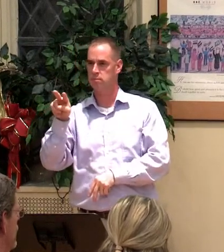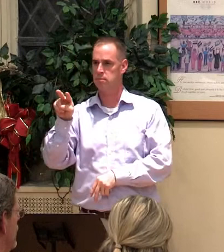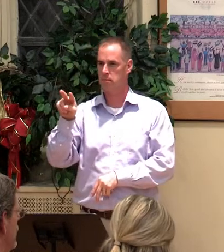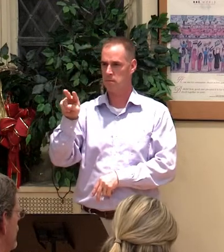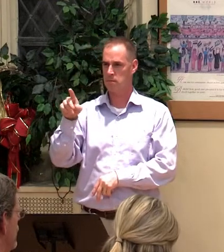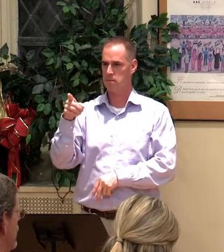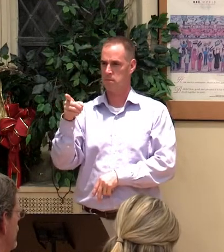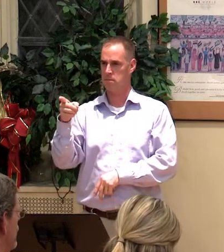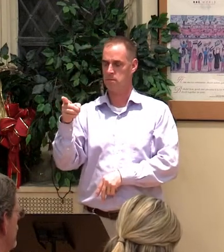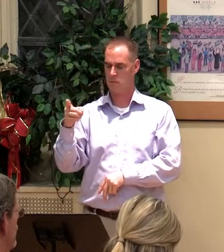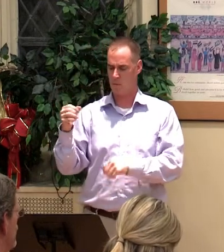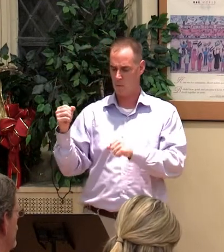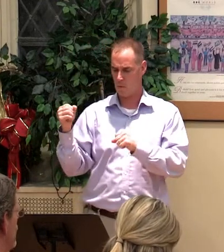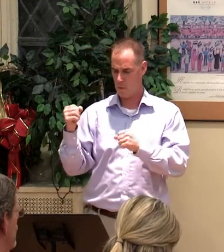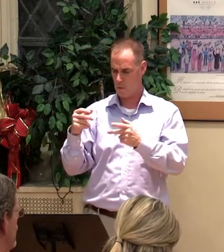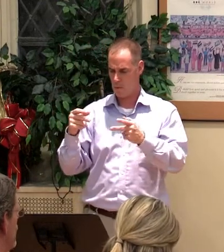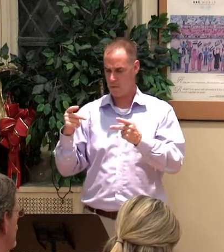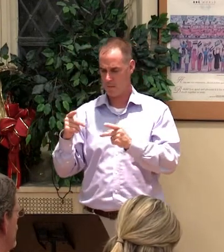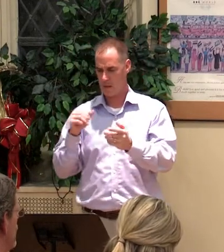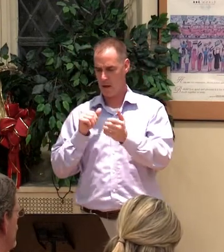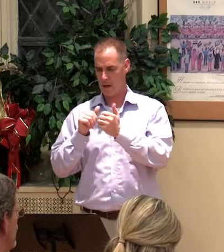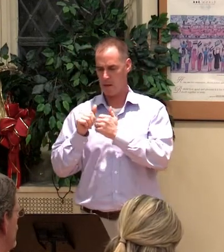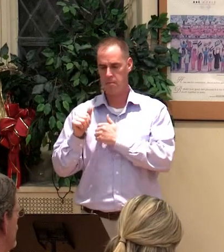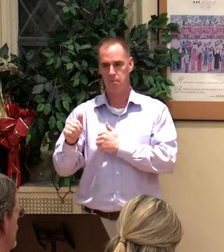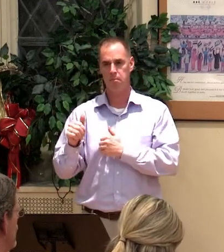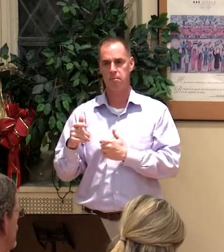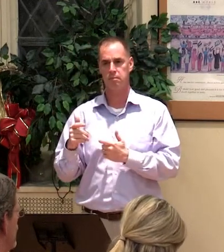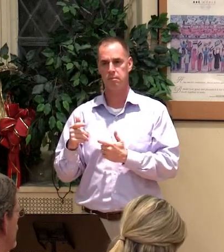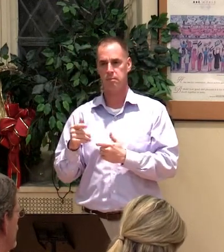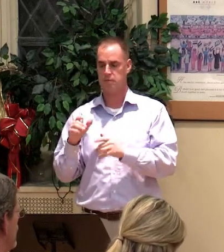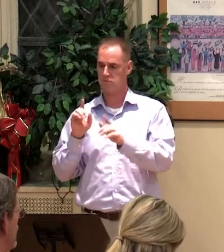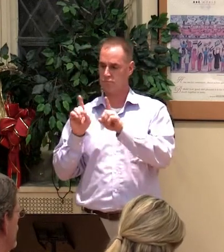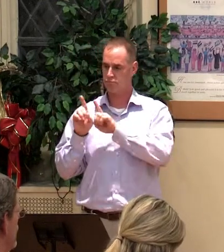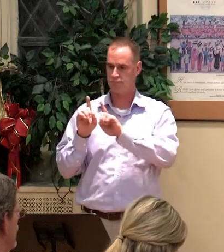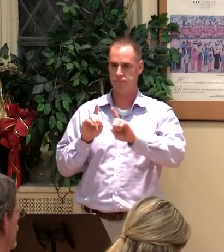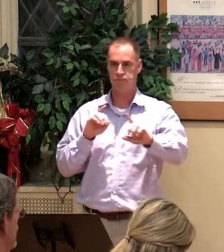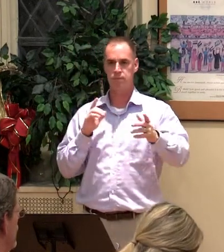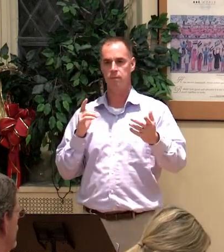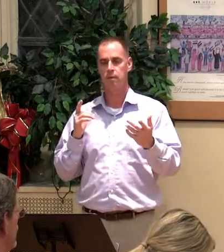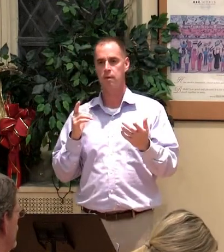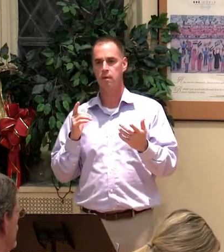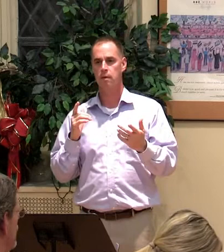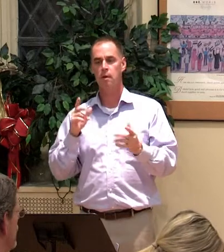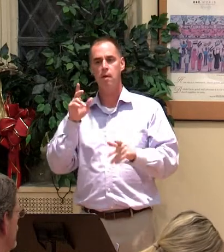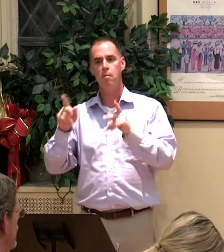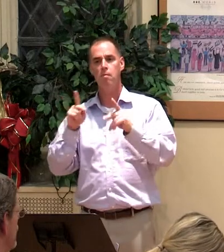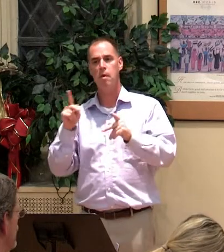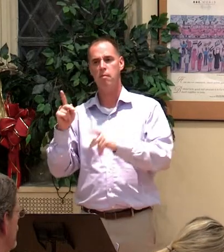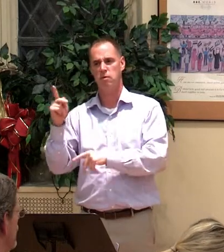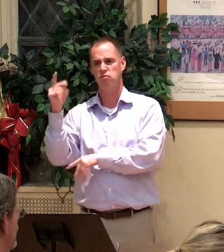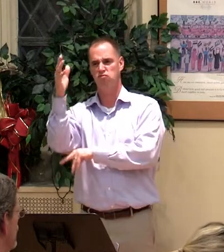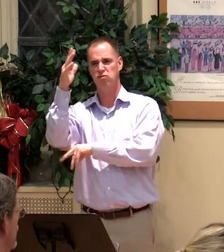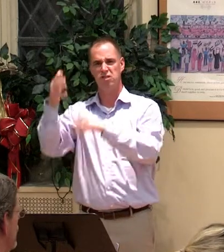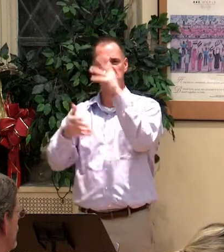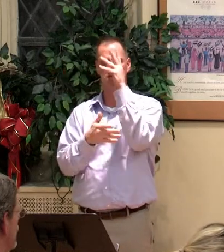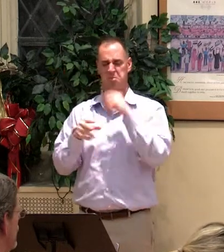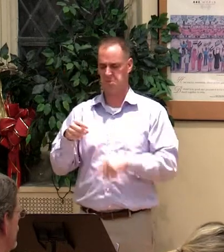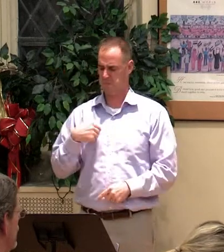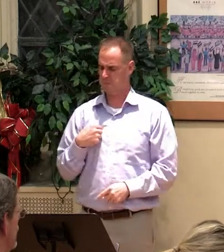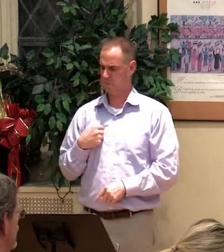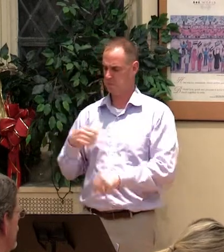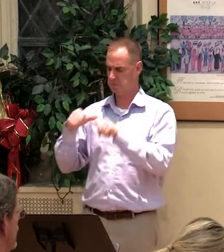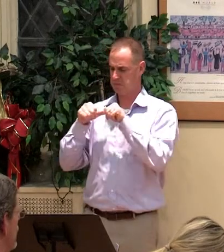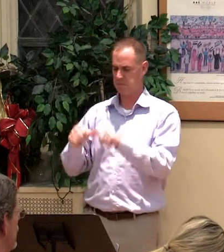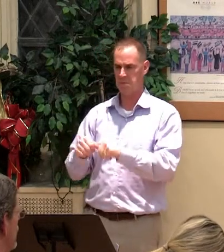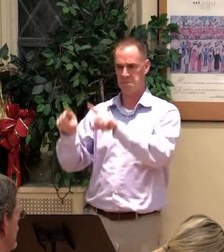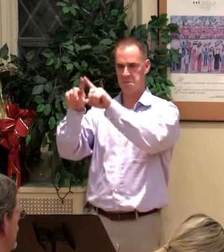Coldplay song, Past the Sign. Past the thing some people called trees, but we called street markers. The wood giving way